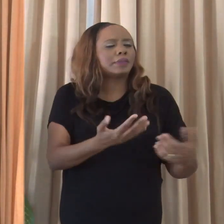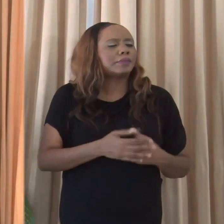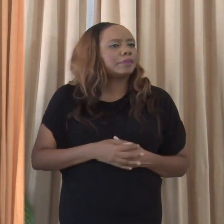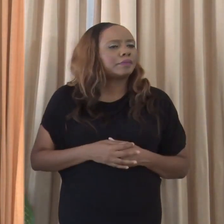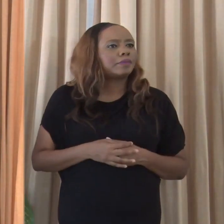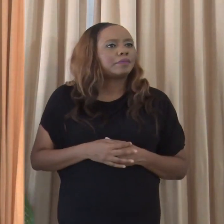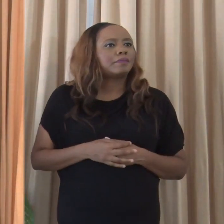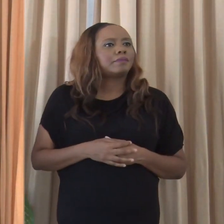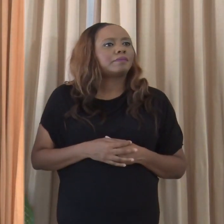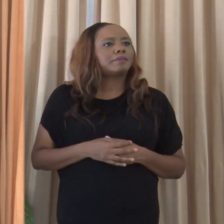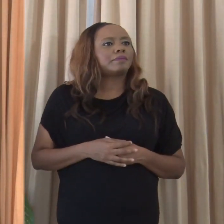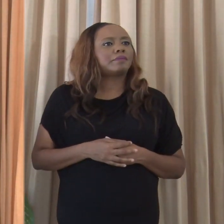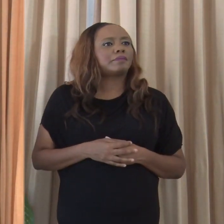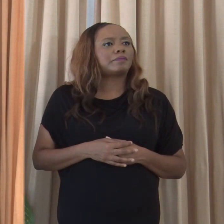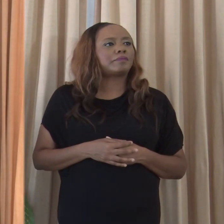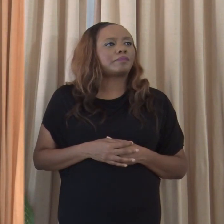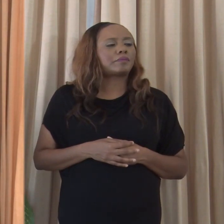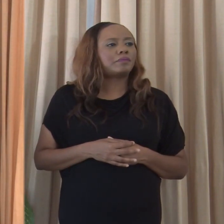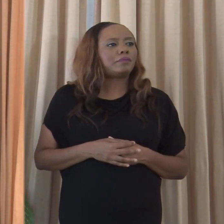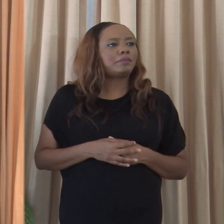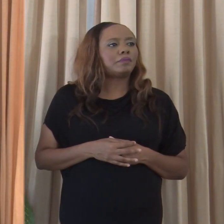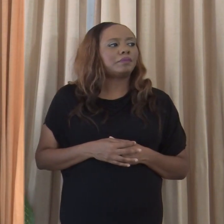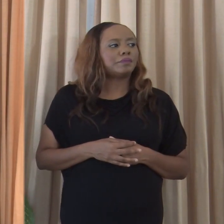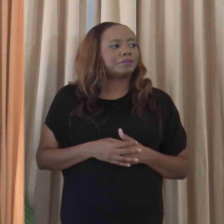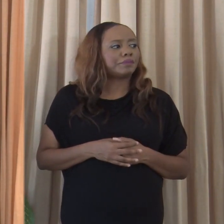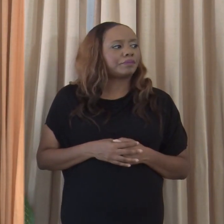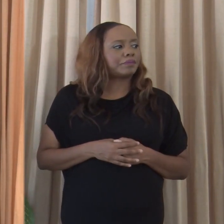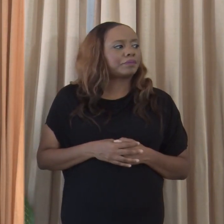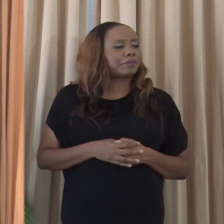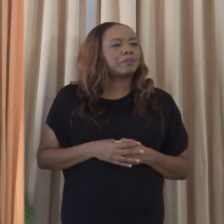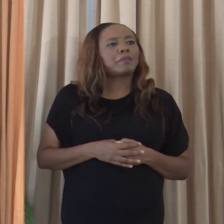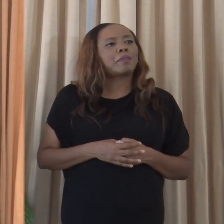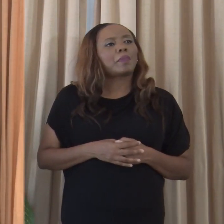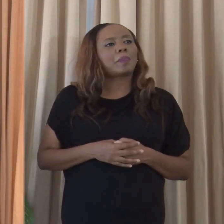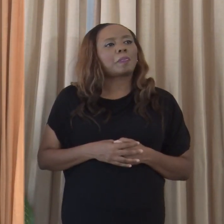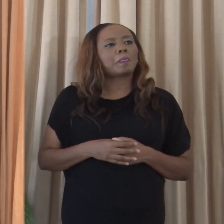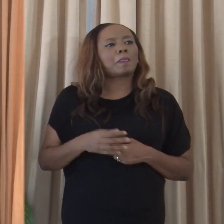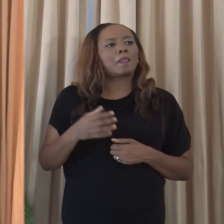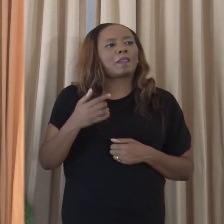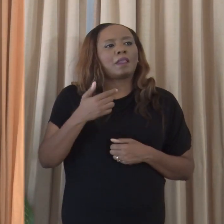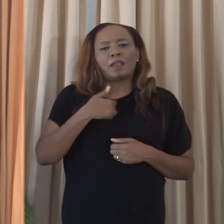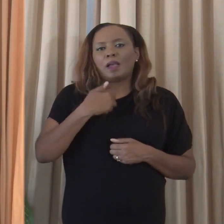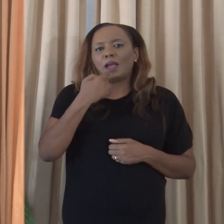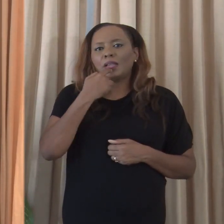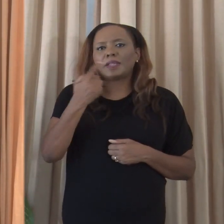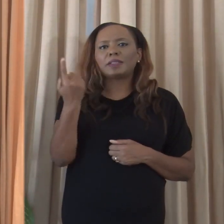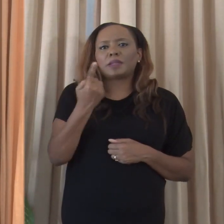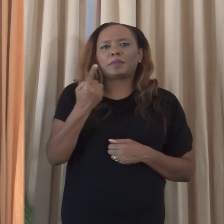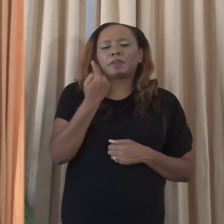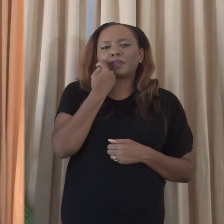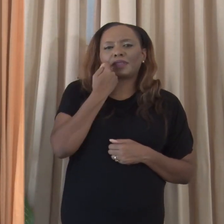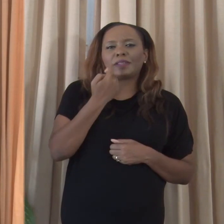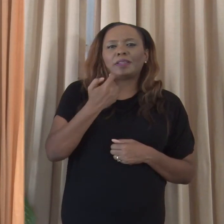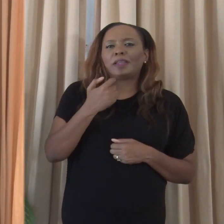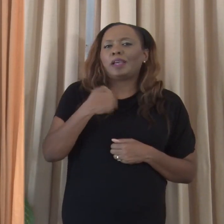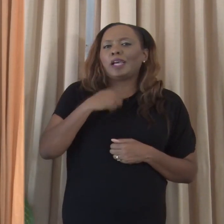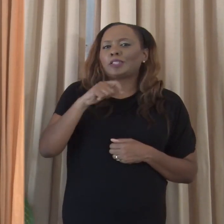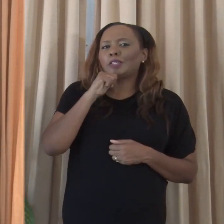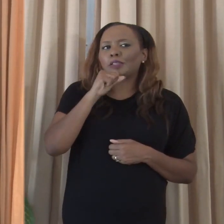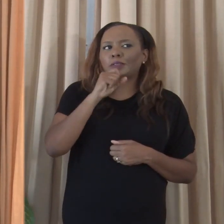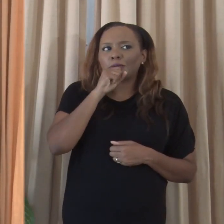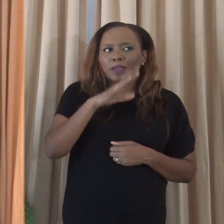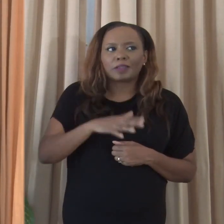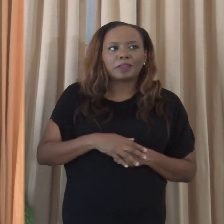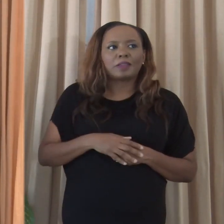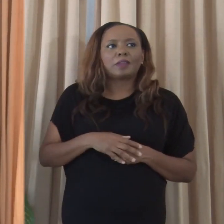that the issue really is that I had used a phrase just now, which I should not have used as I reflect on it. I think I had used the phrase community